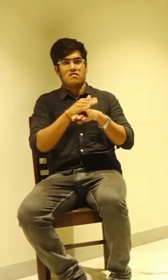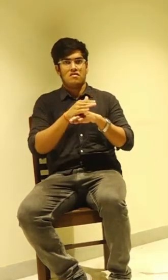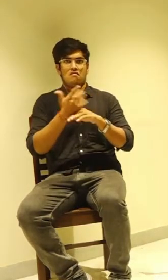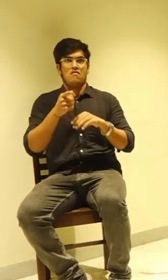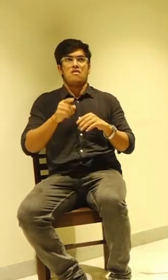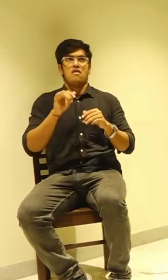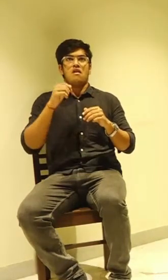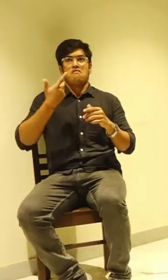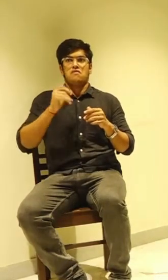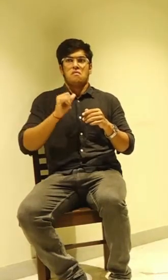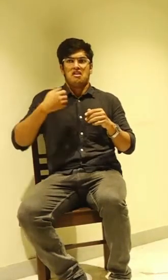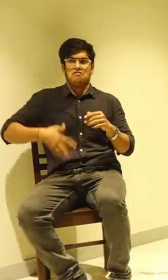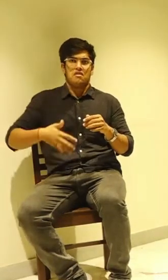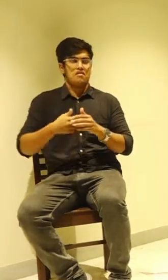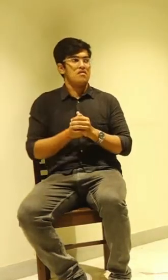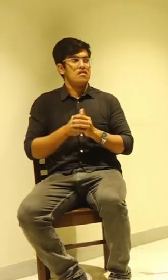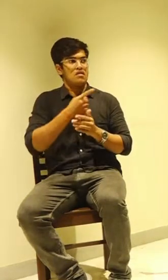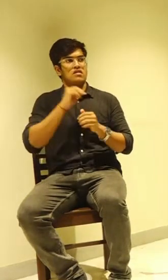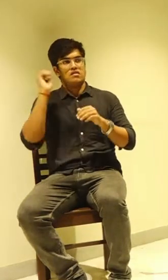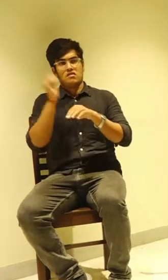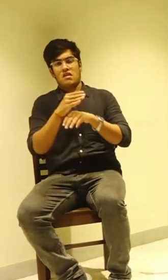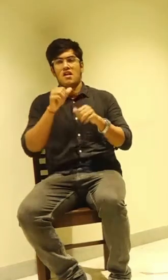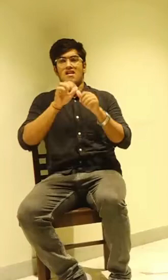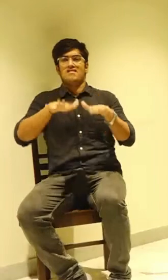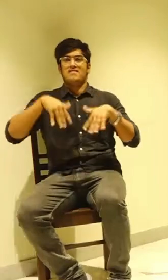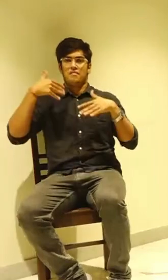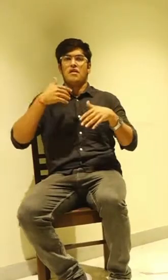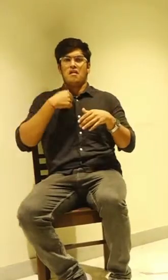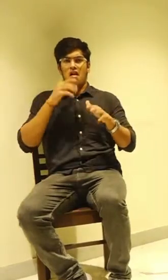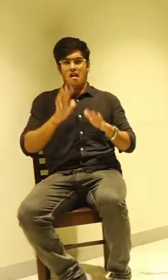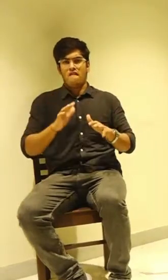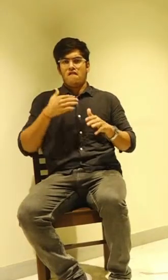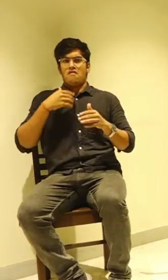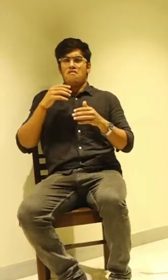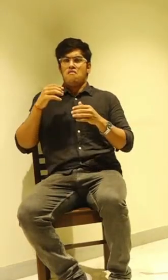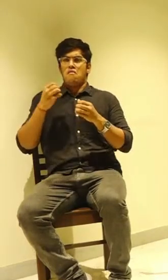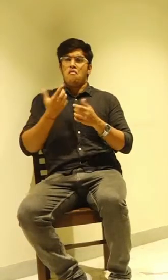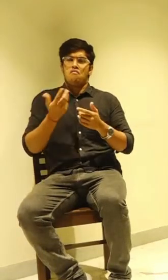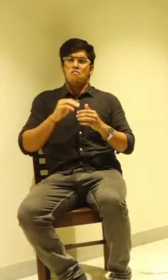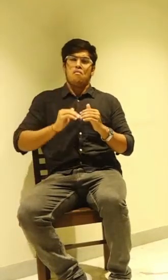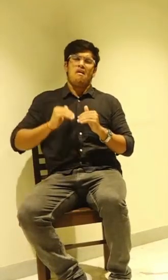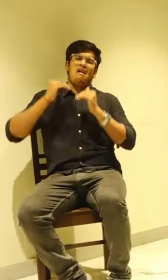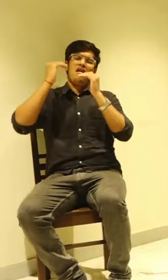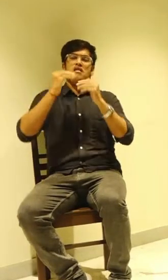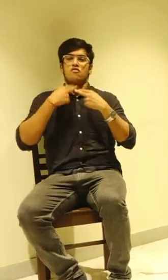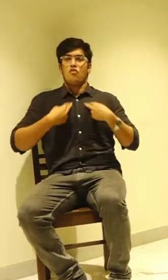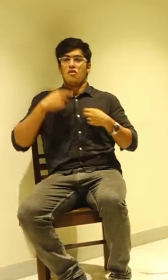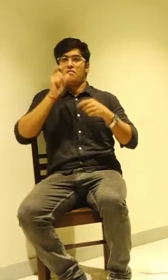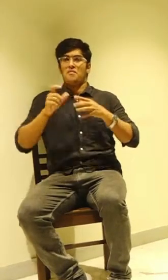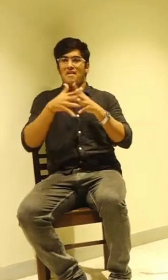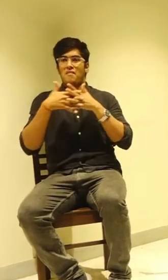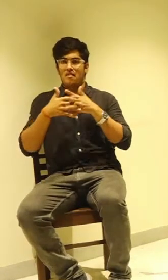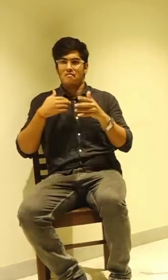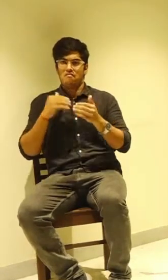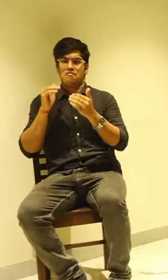to send apparently. And then he sent a letter to the Assembly and said, look, I have consulted with all the greatest jurists in America, and I